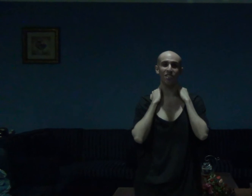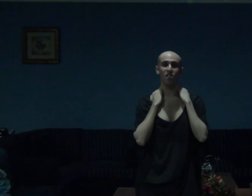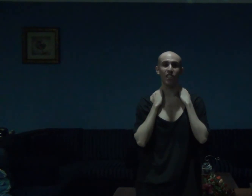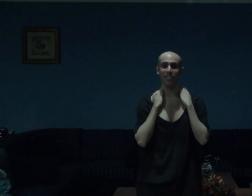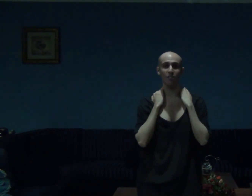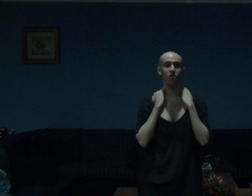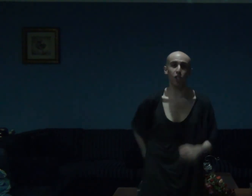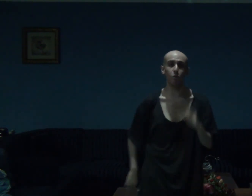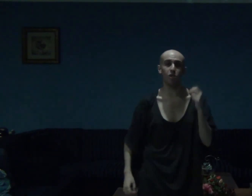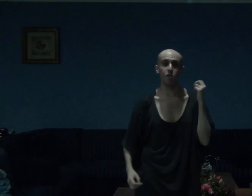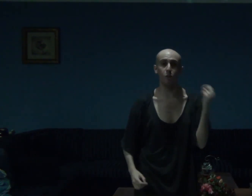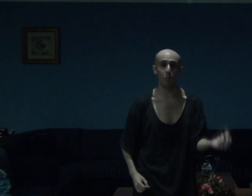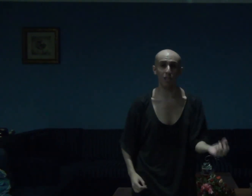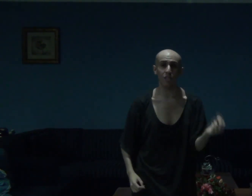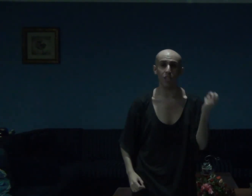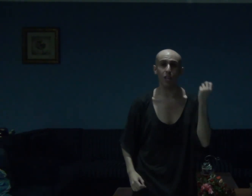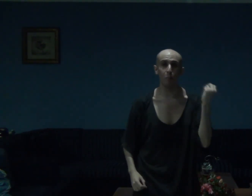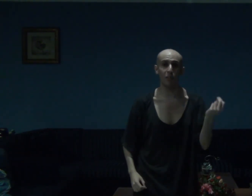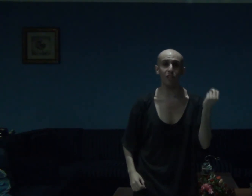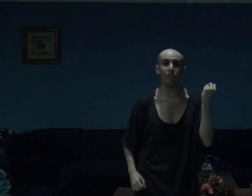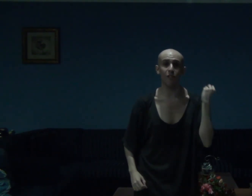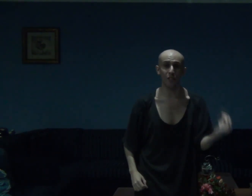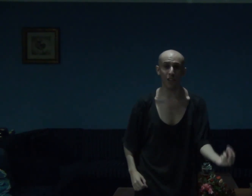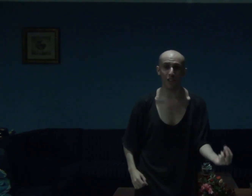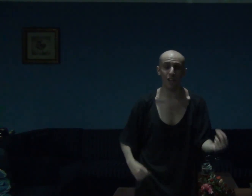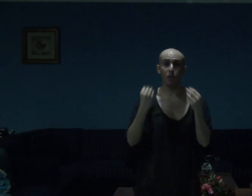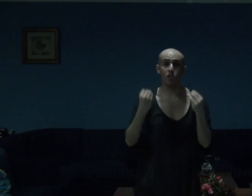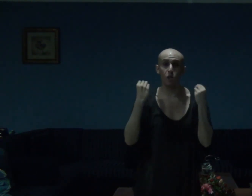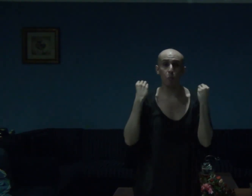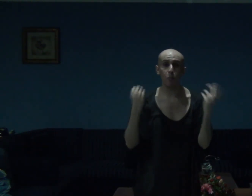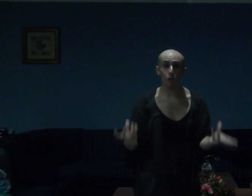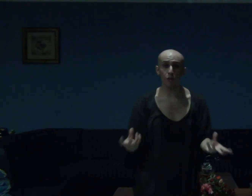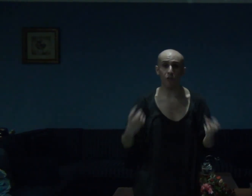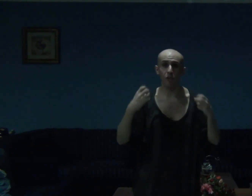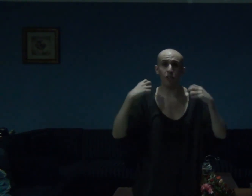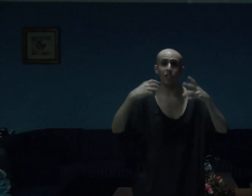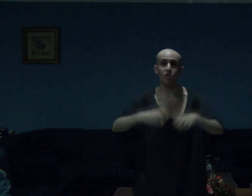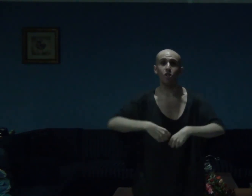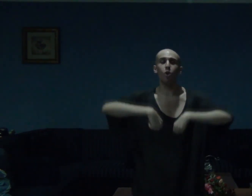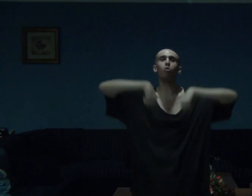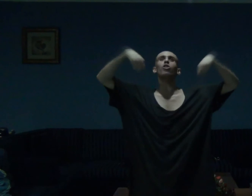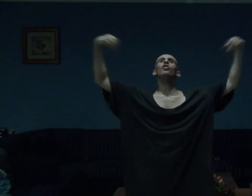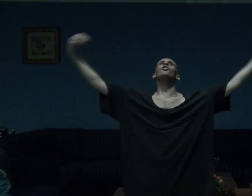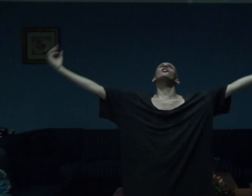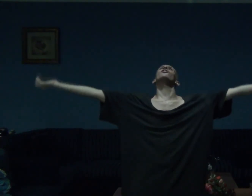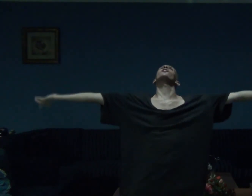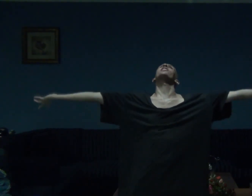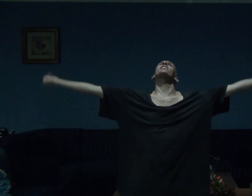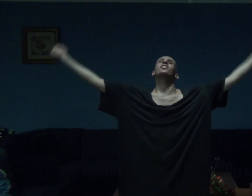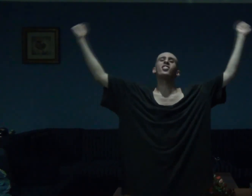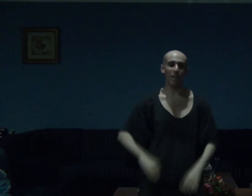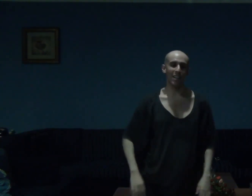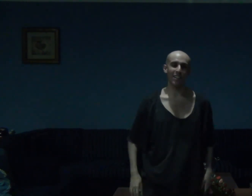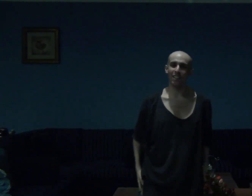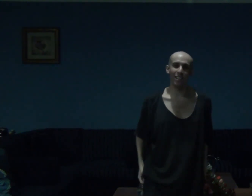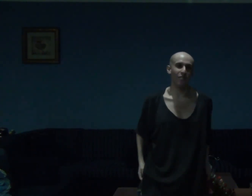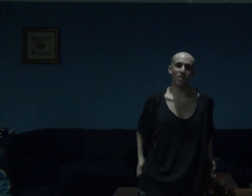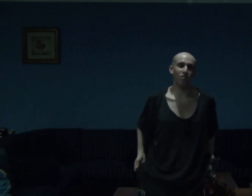and gals. It was so bloody, a bloody affair, but so beautiful and so glorious. Man, I love this